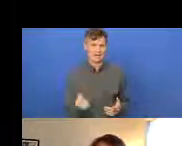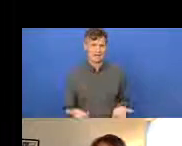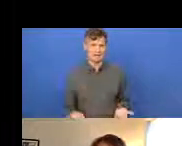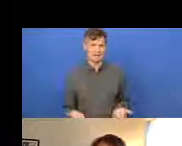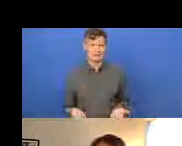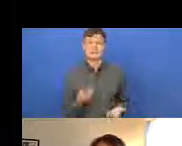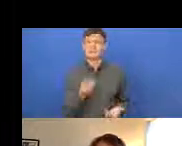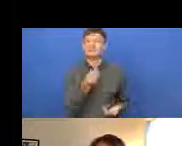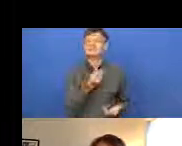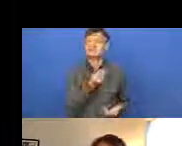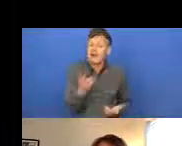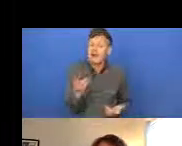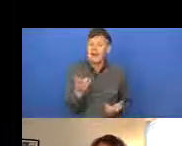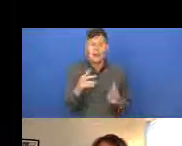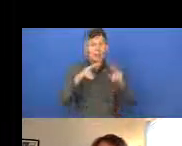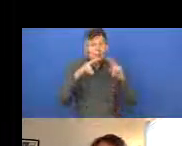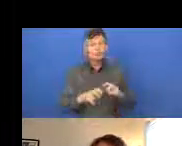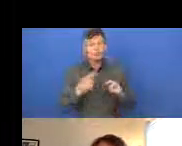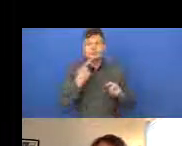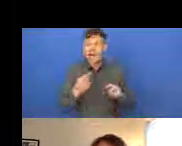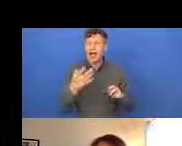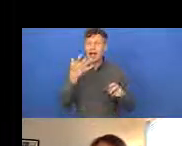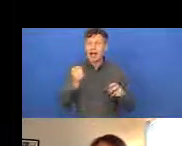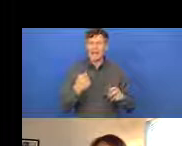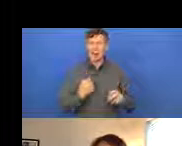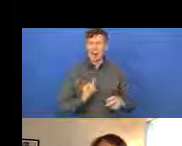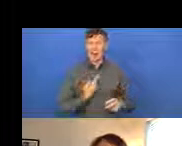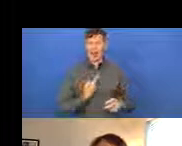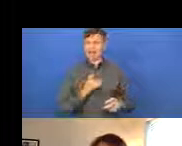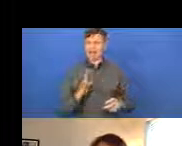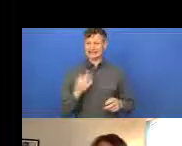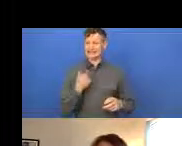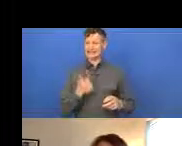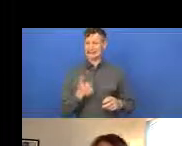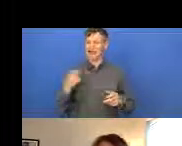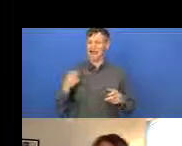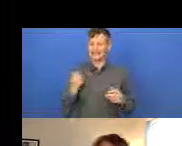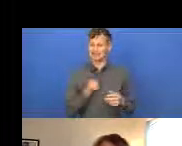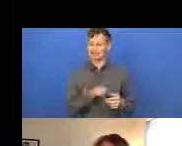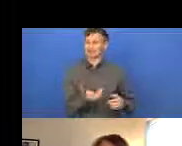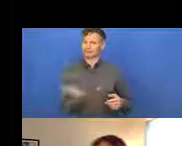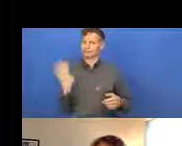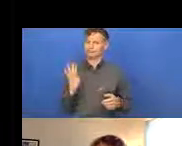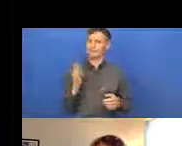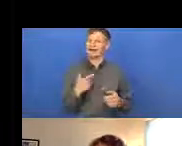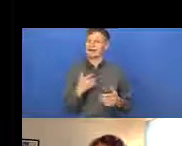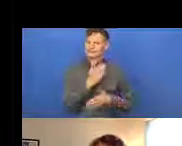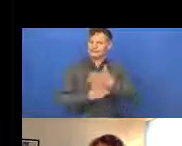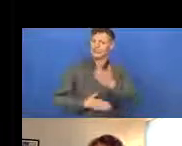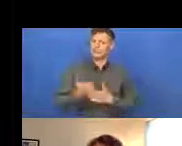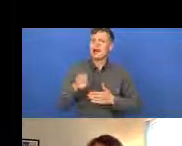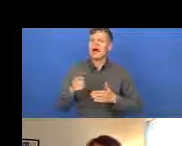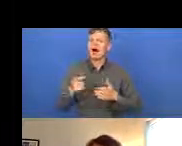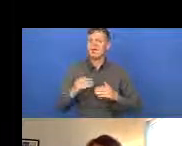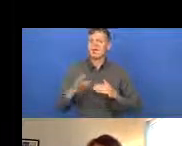disabilities can increase students' resilience to victimization or maybe make it less likely. Where students with disabilities